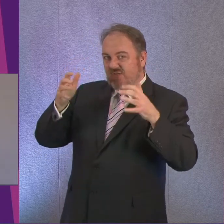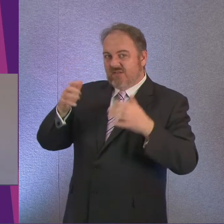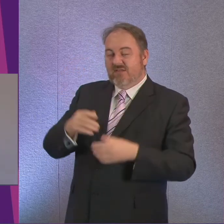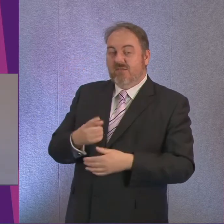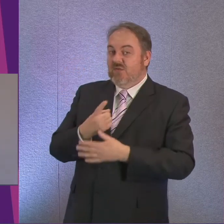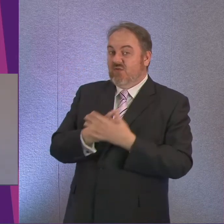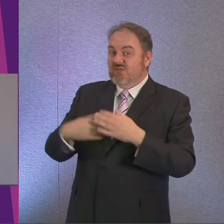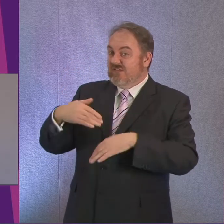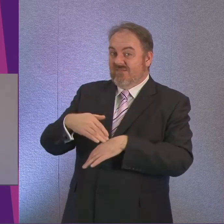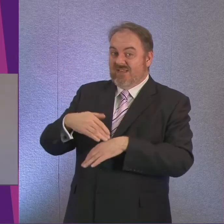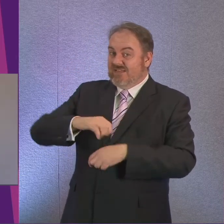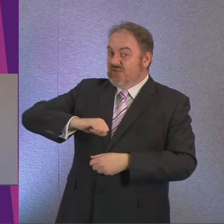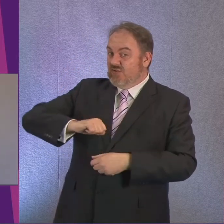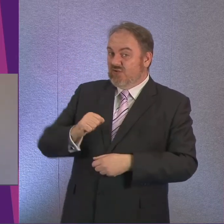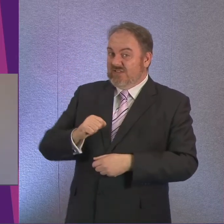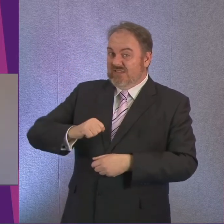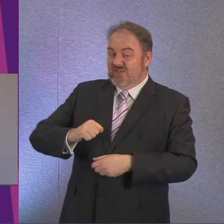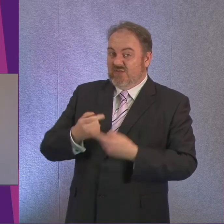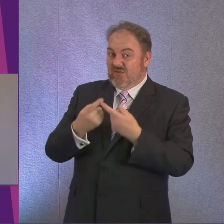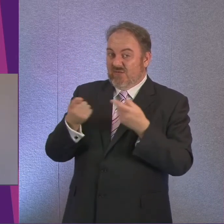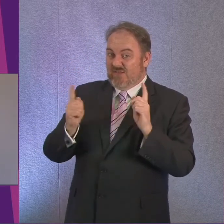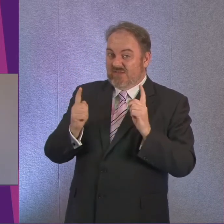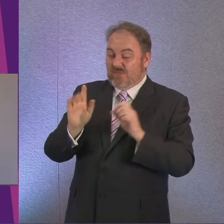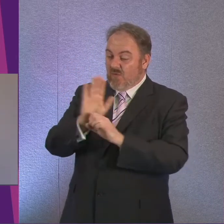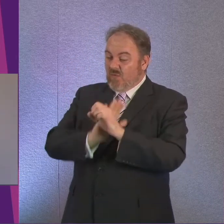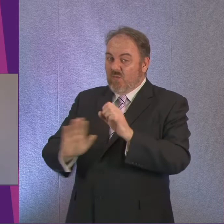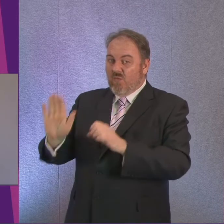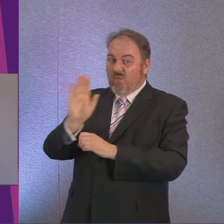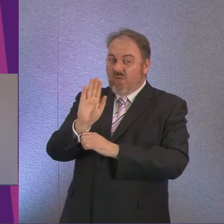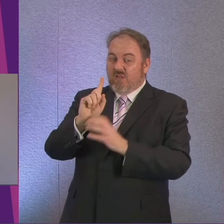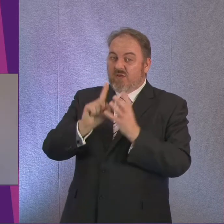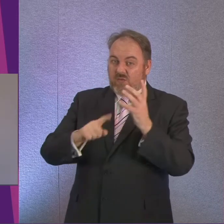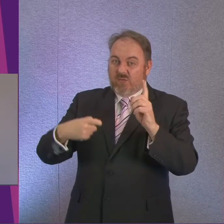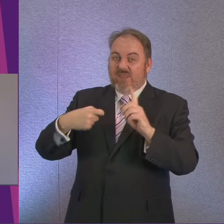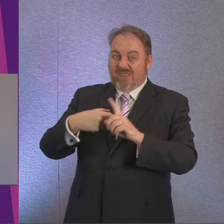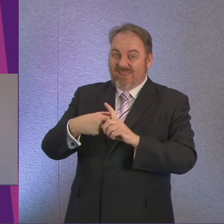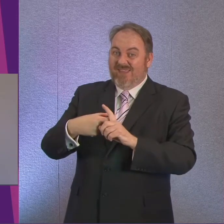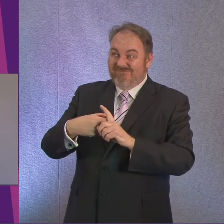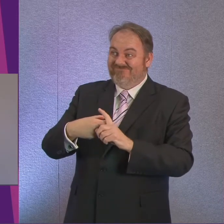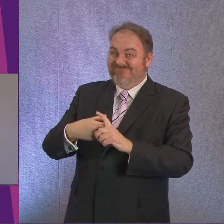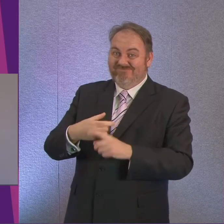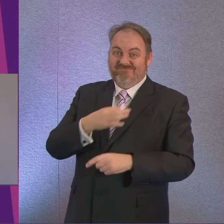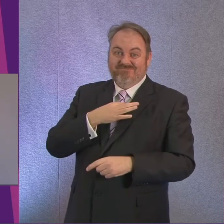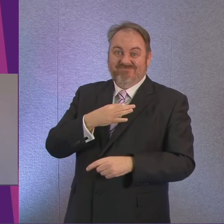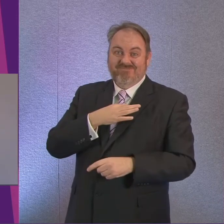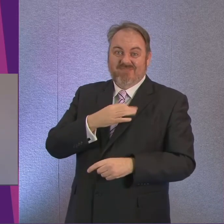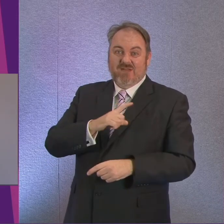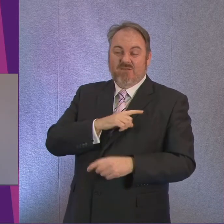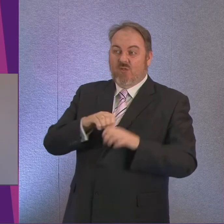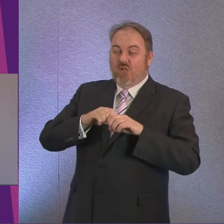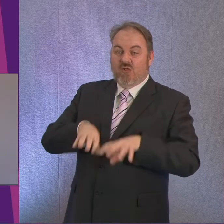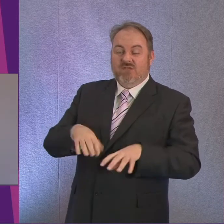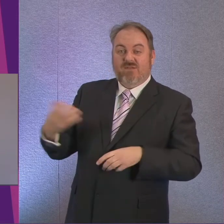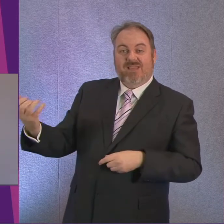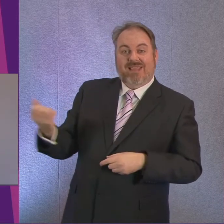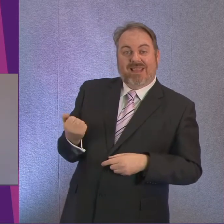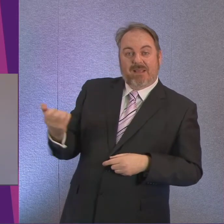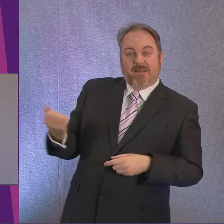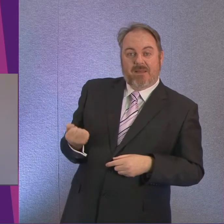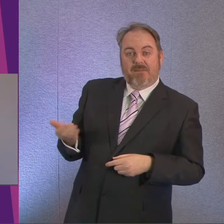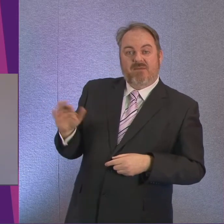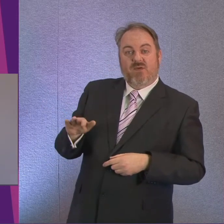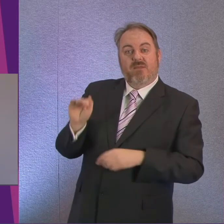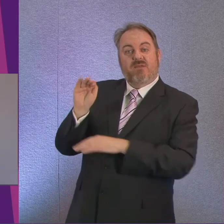Scotland's universities. The rest of the UK is affected as well, and therefore we're making representations to the UK government that we do need a support package for